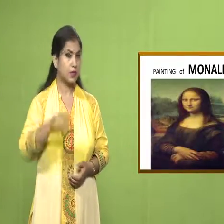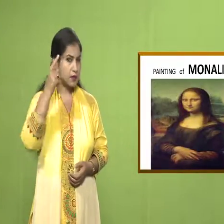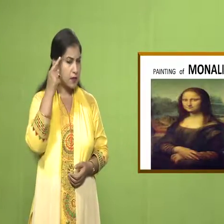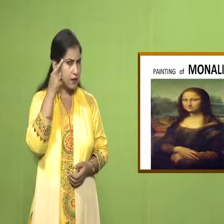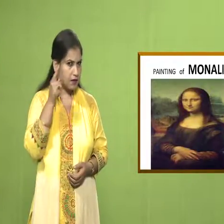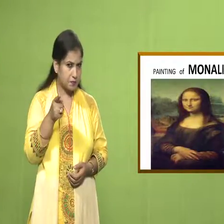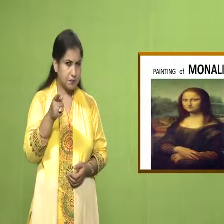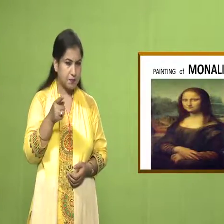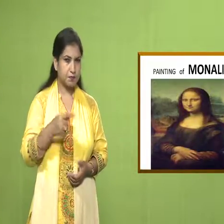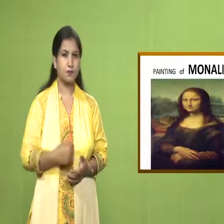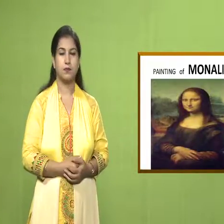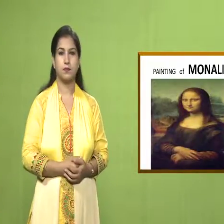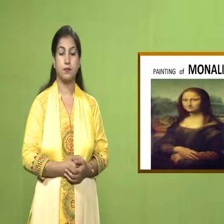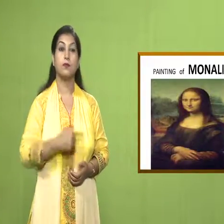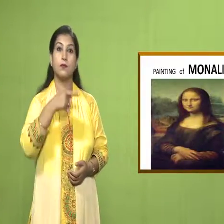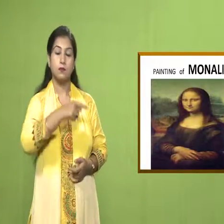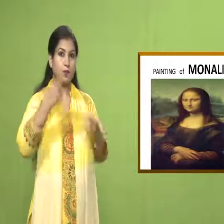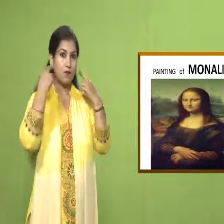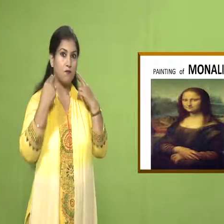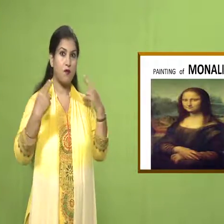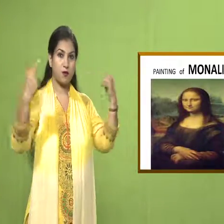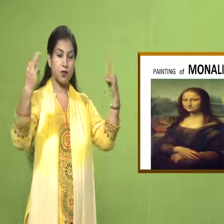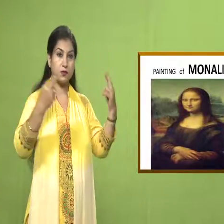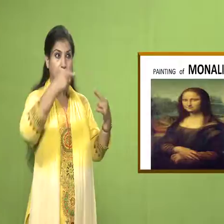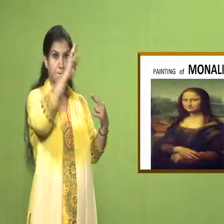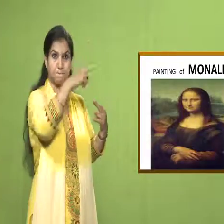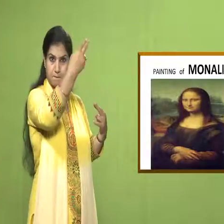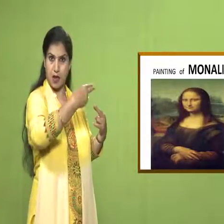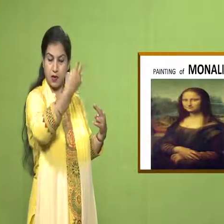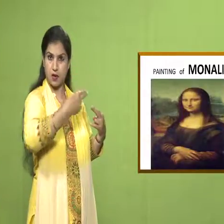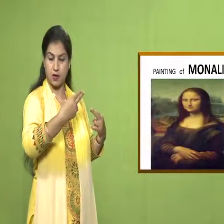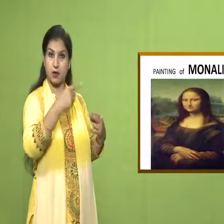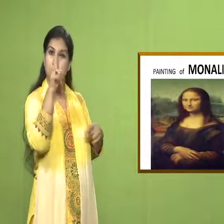Think. This is the famous painting called Mona Lisa,